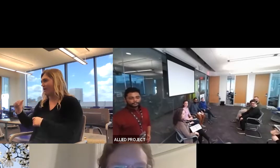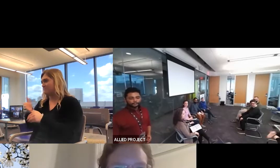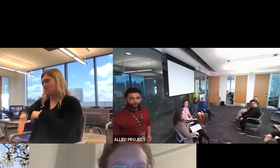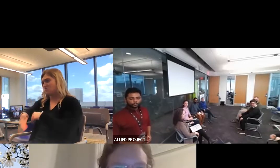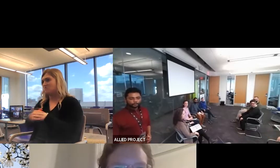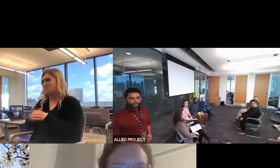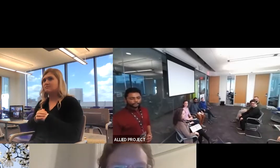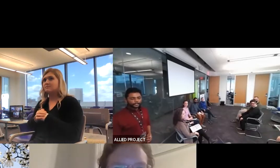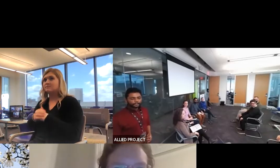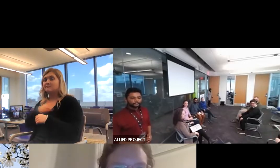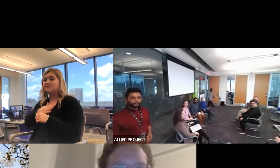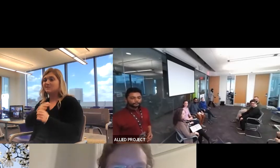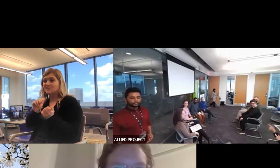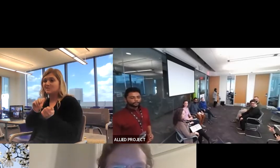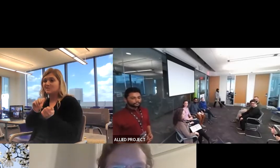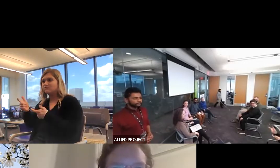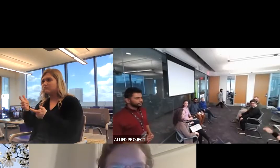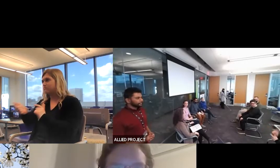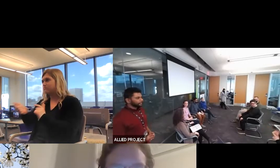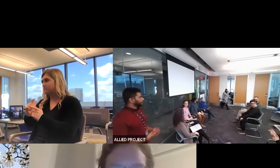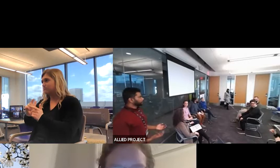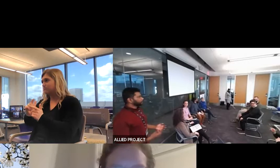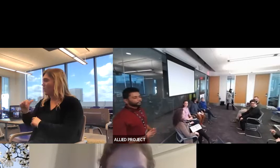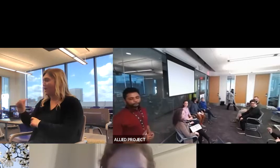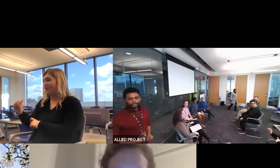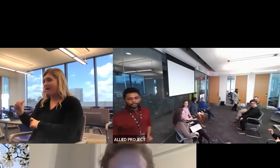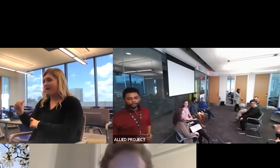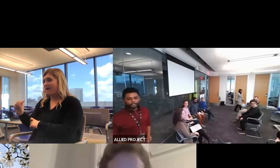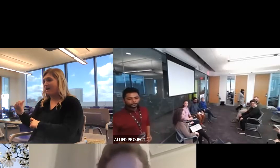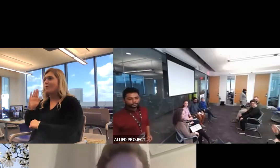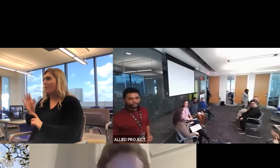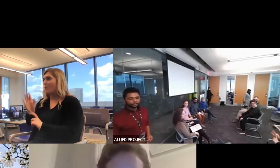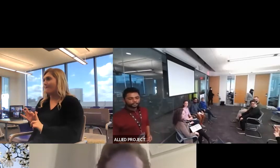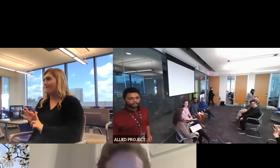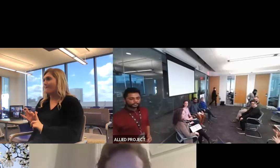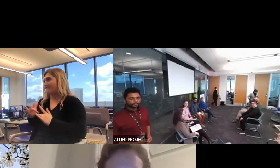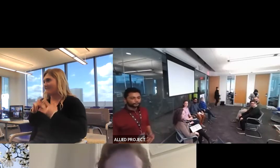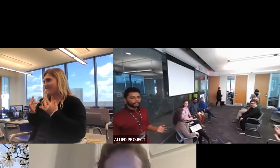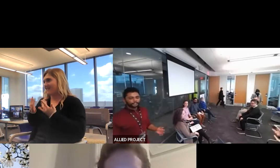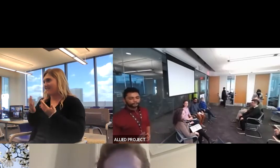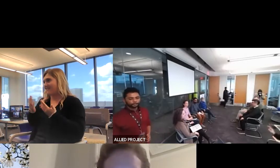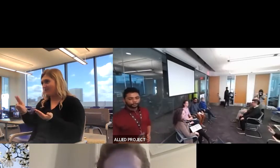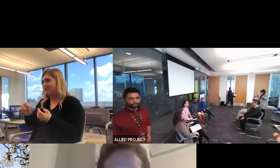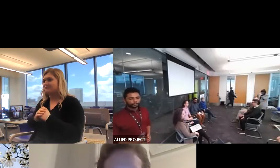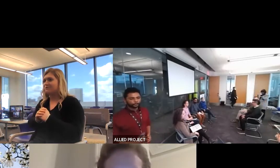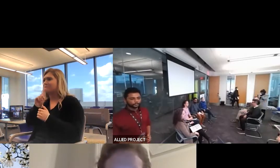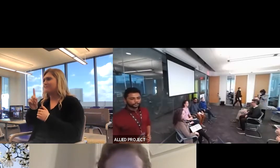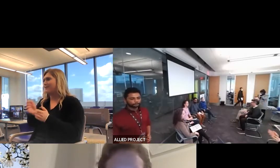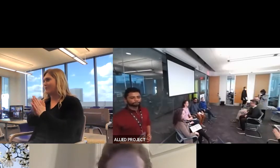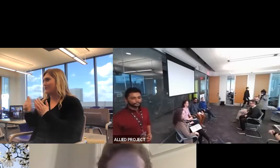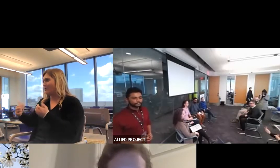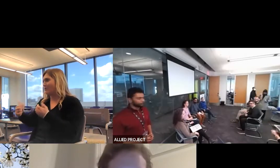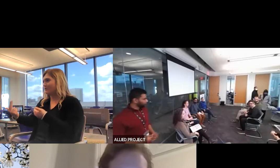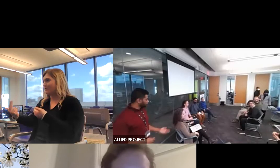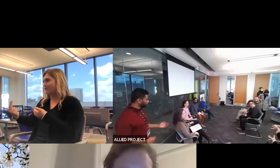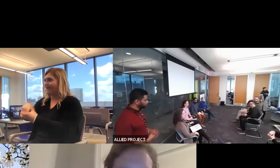I request you all to interact with the Q&A session. I know this is going to be a unique event at Northeastern, so I request you all to join with